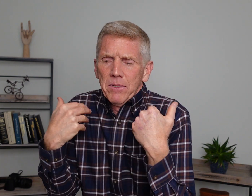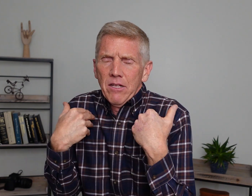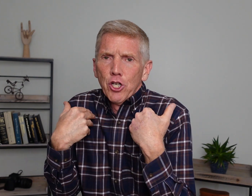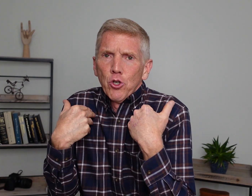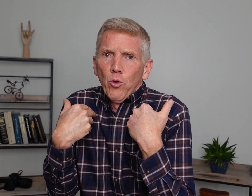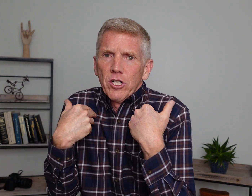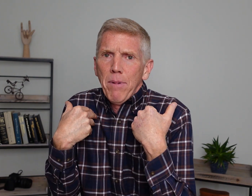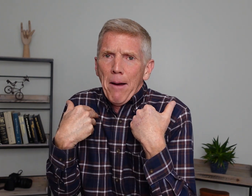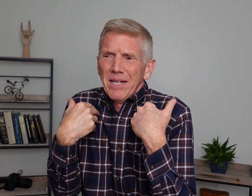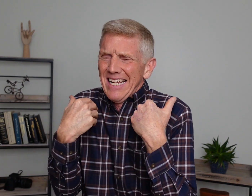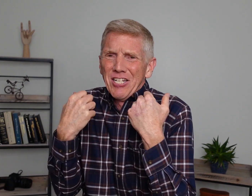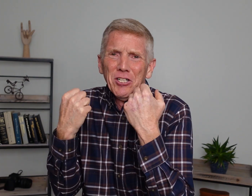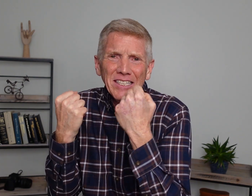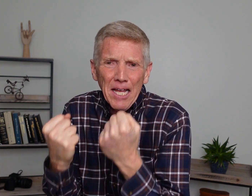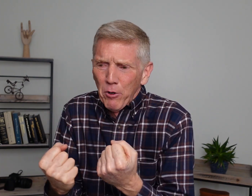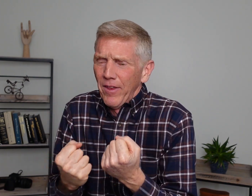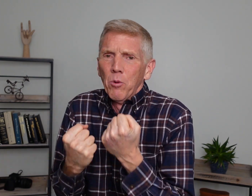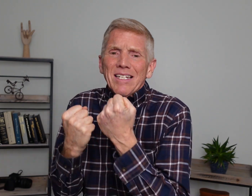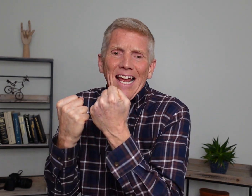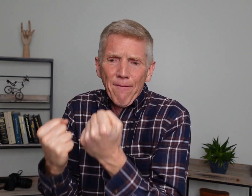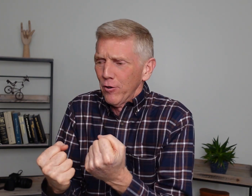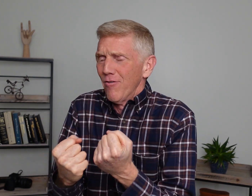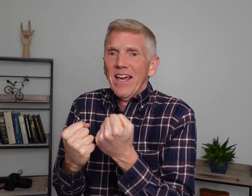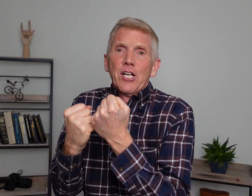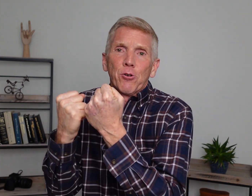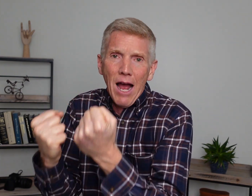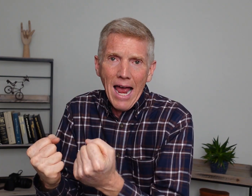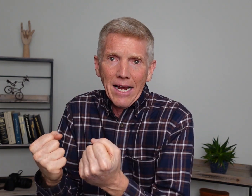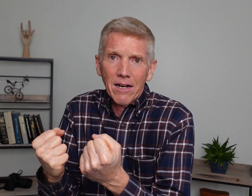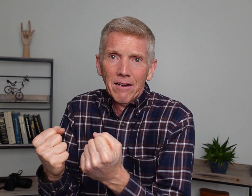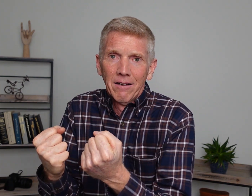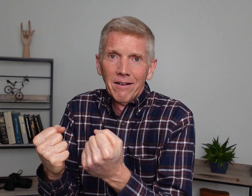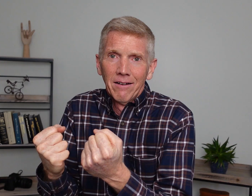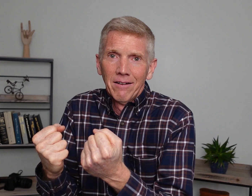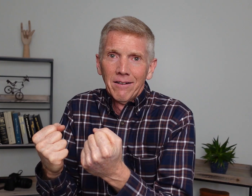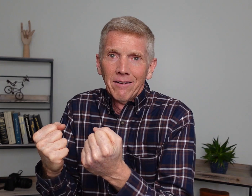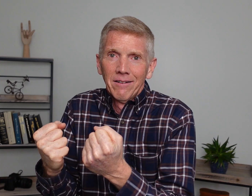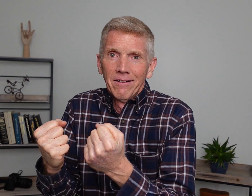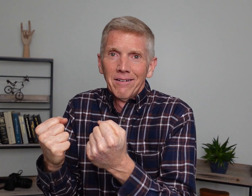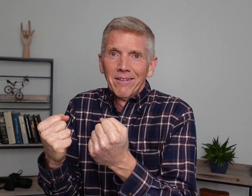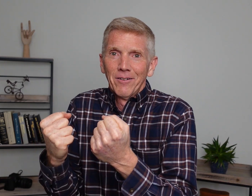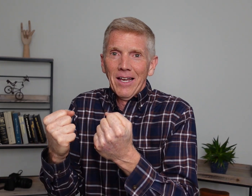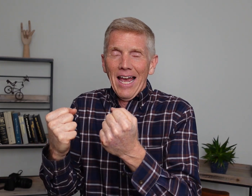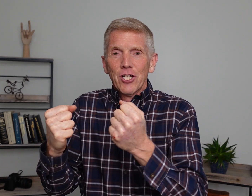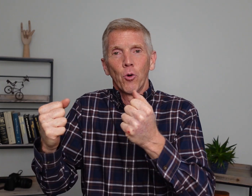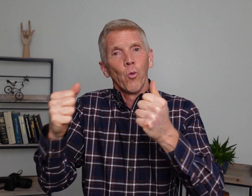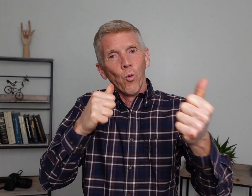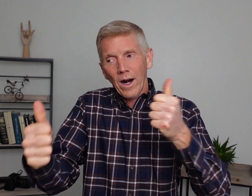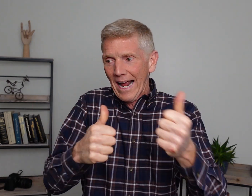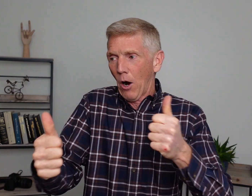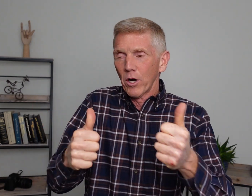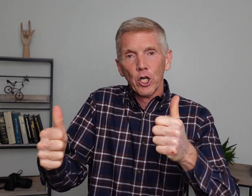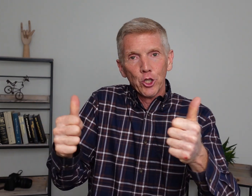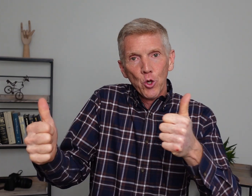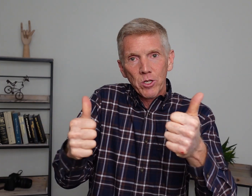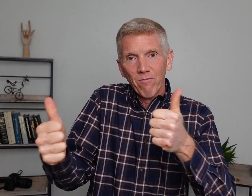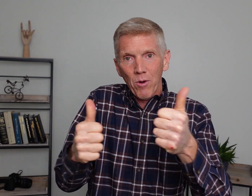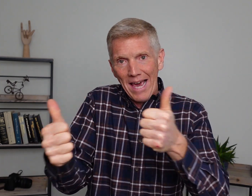See the shoulders popped it? It's deliberate. There was effort. They tried. Okay, so what now? We're going to use some